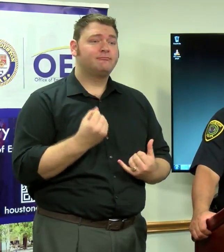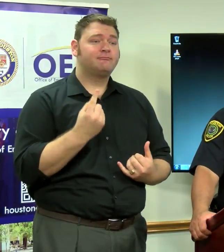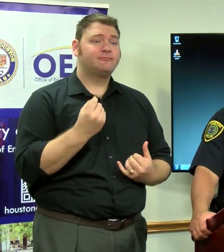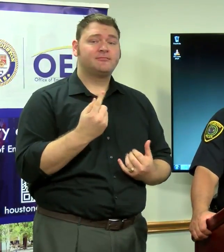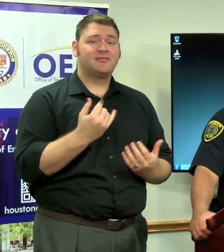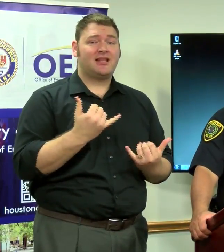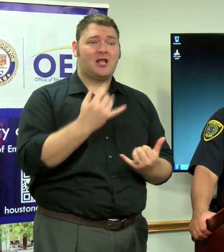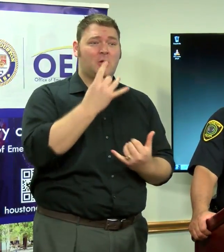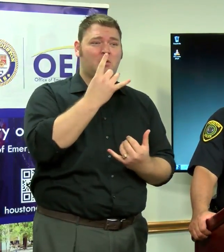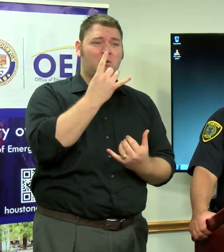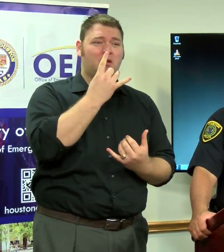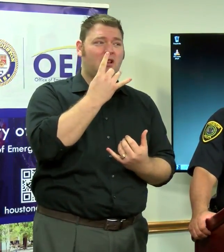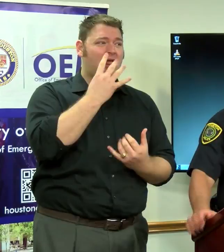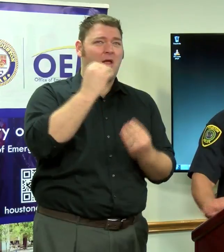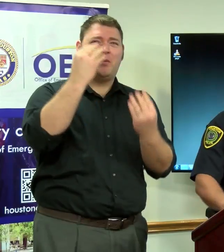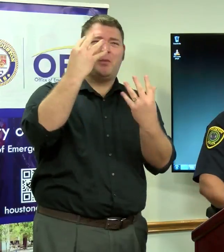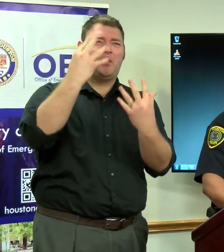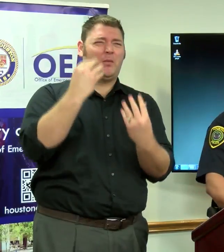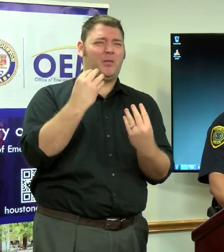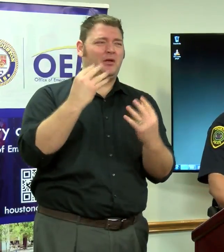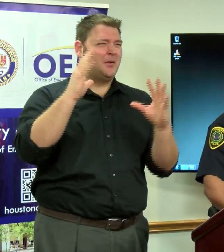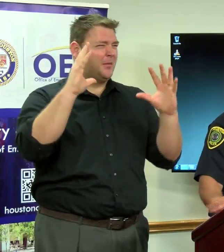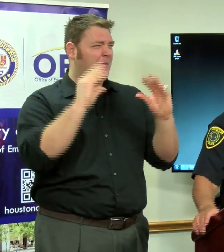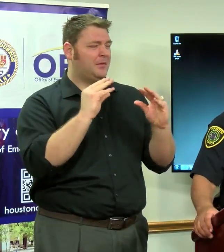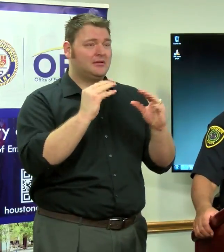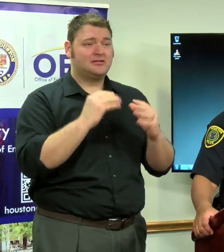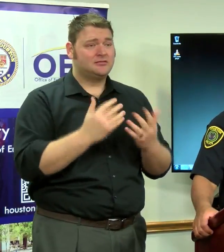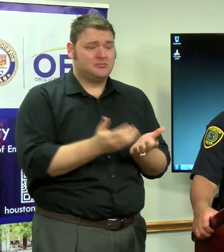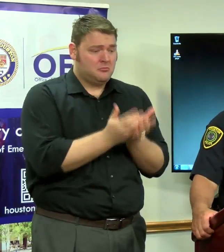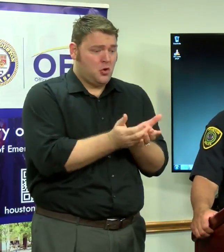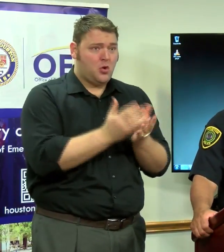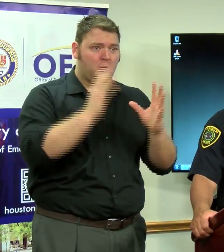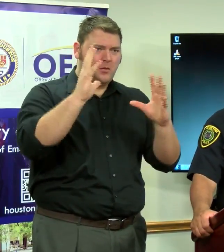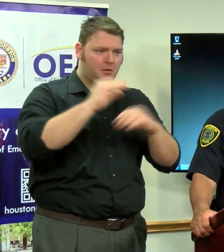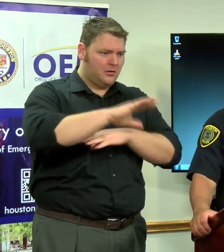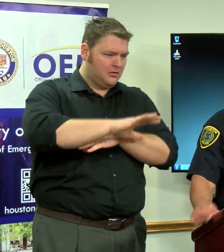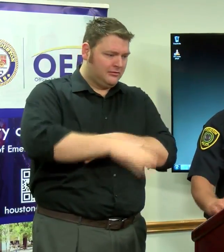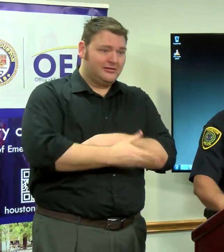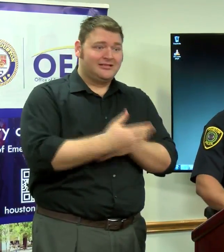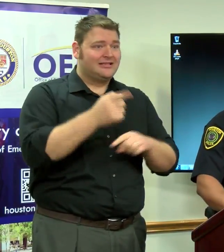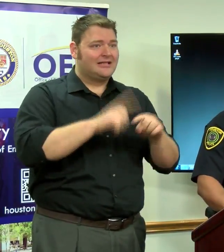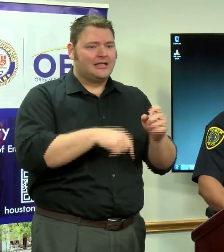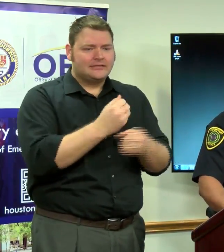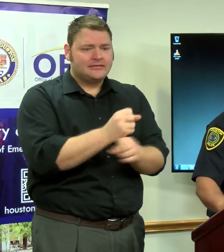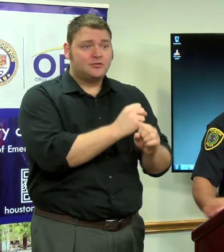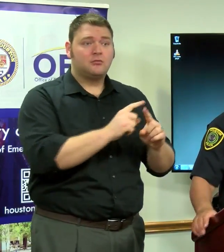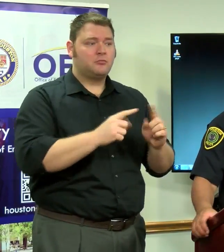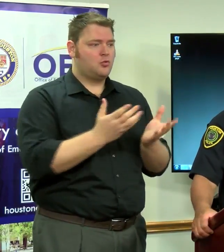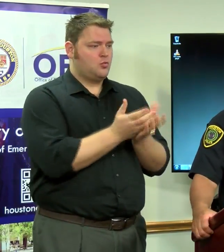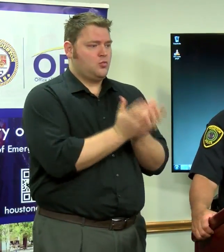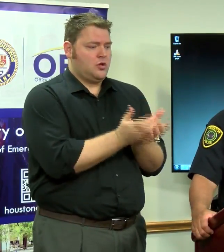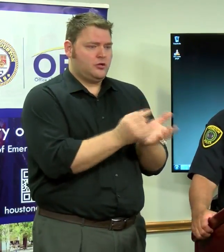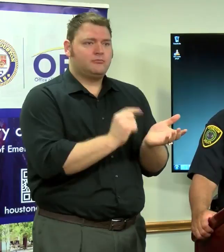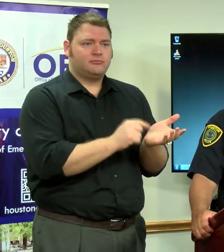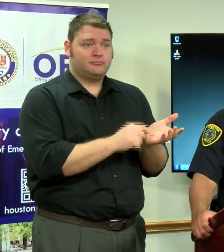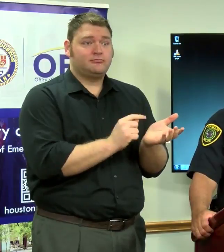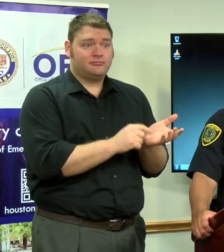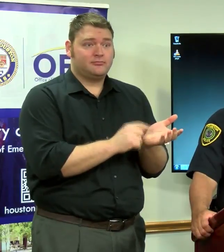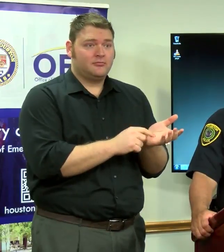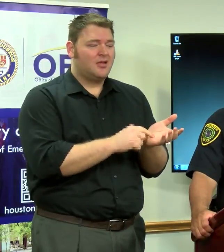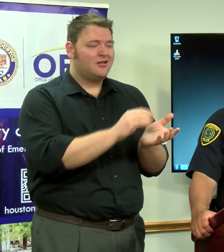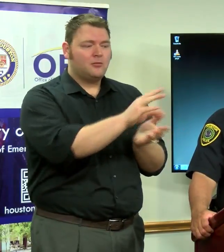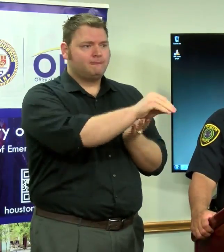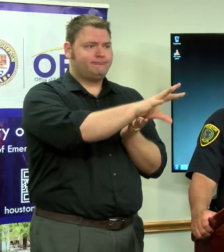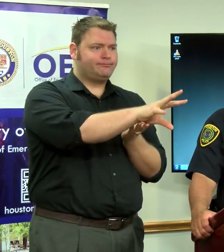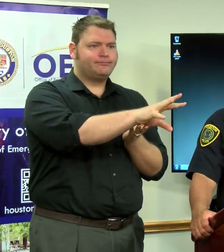at night. Most of the boats don't have lights, and so we can't do it, but they should be out on the water now. The last thing that I want to mention